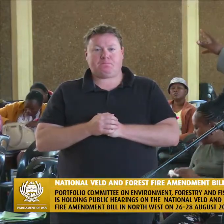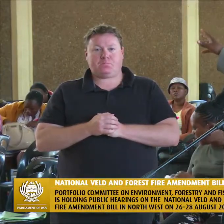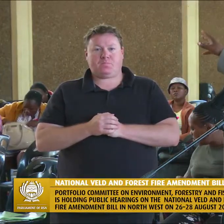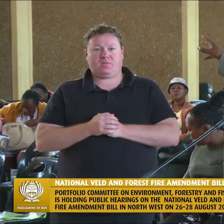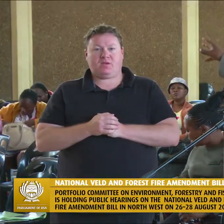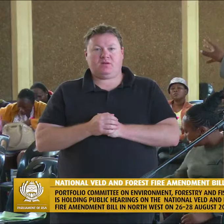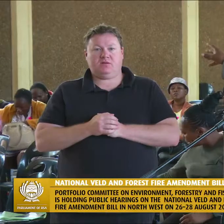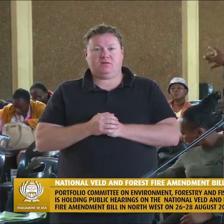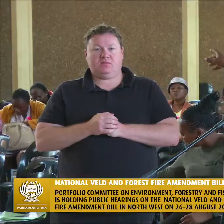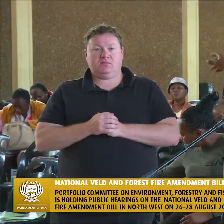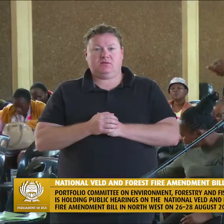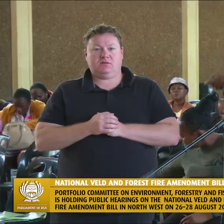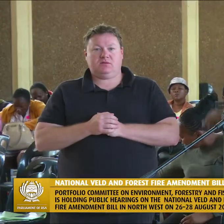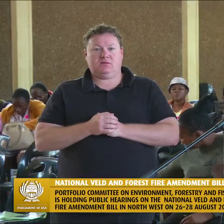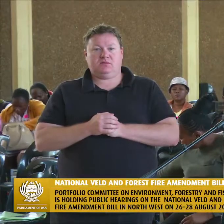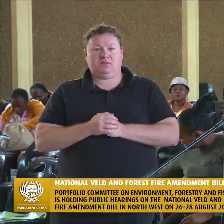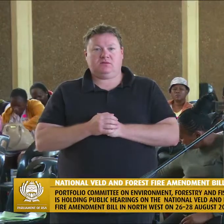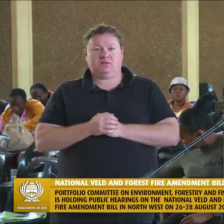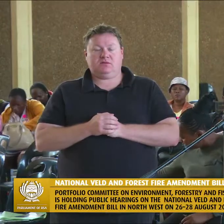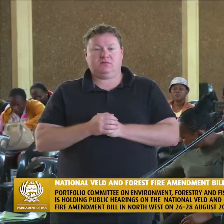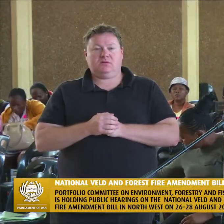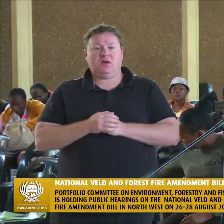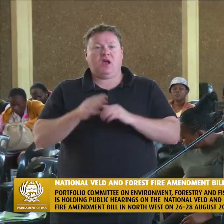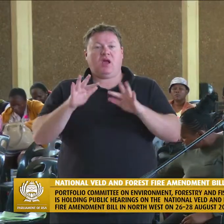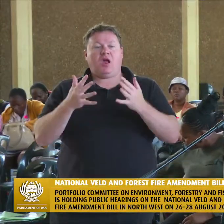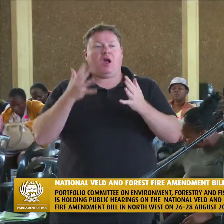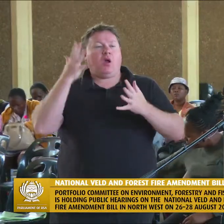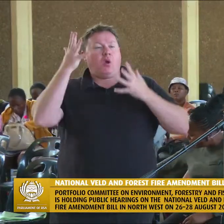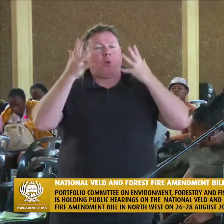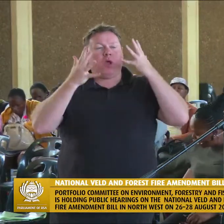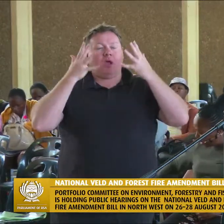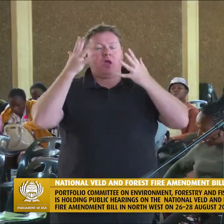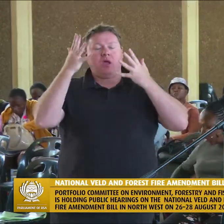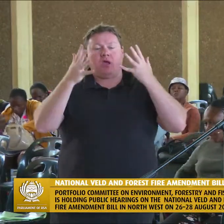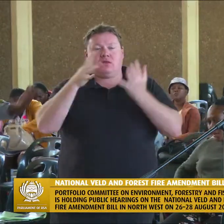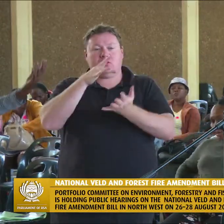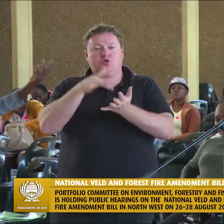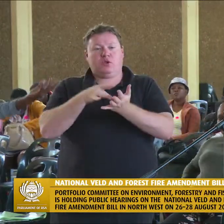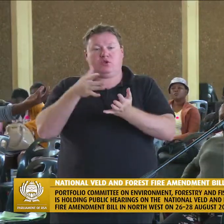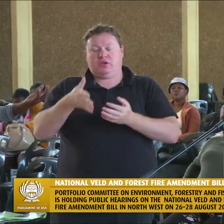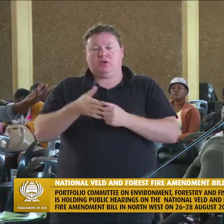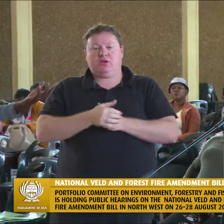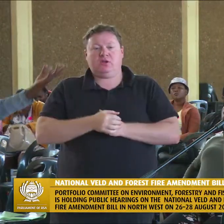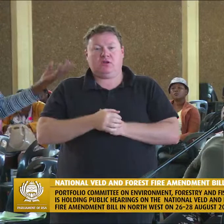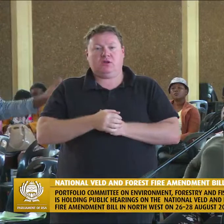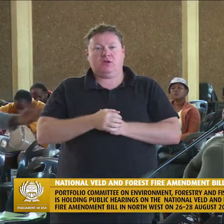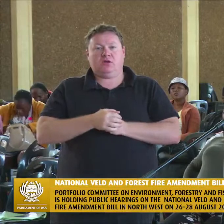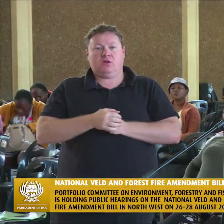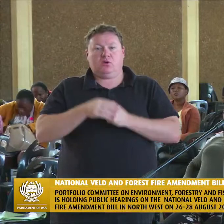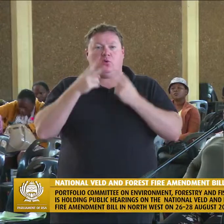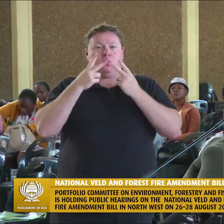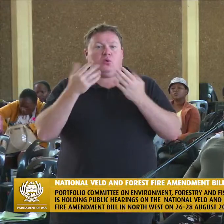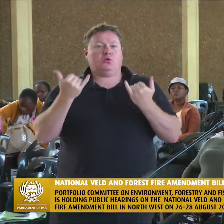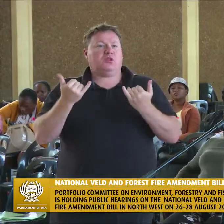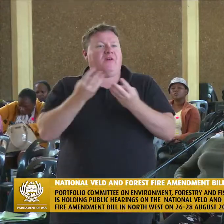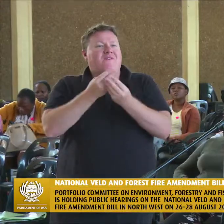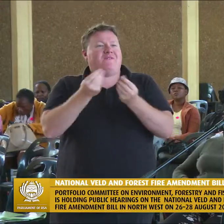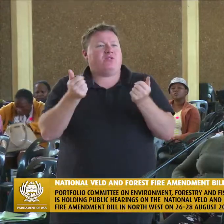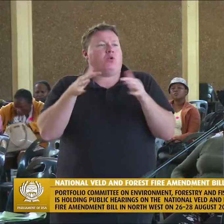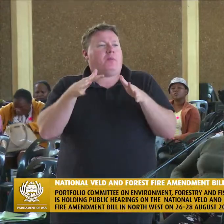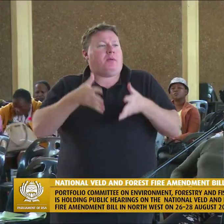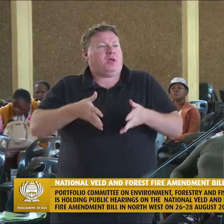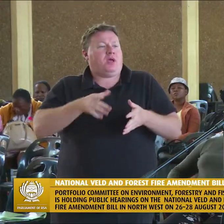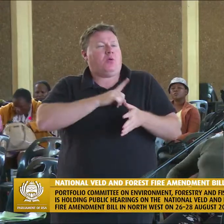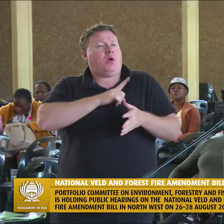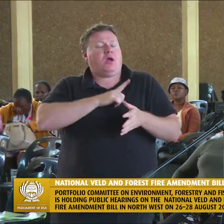let us have awareness campaigns in our villages look today few people are coming here because they are